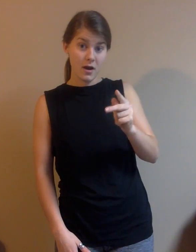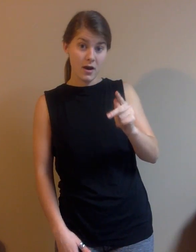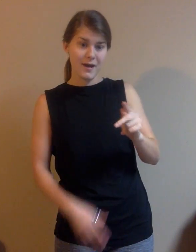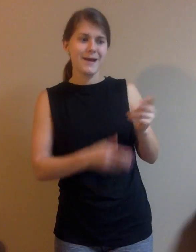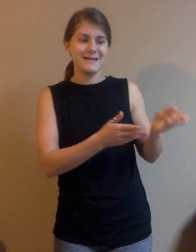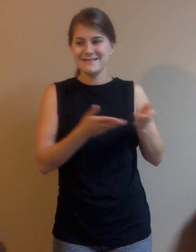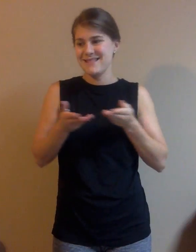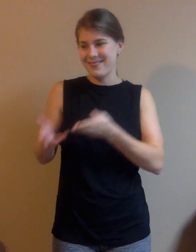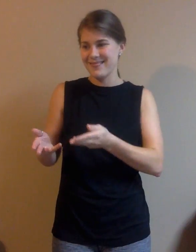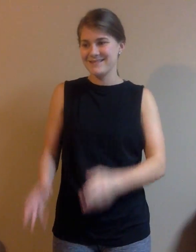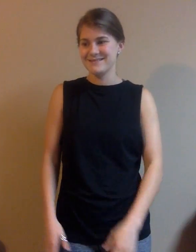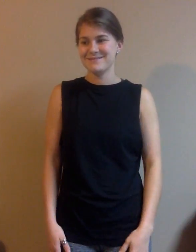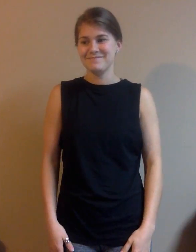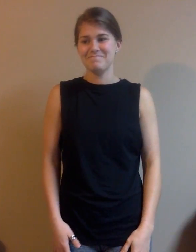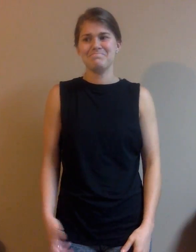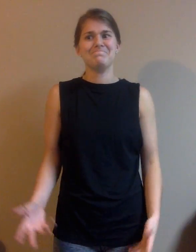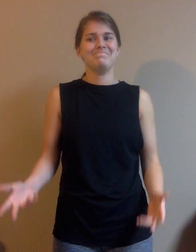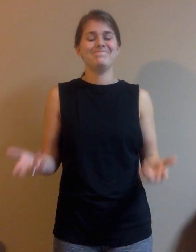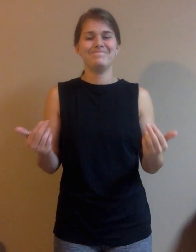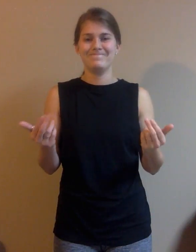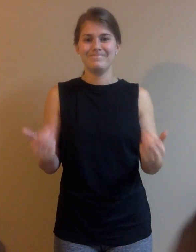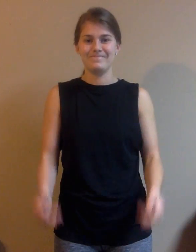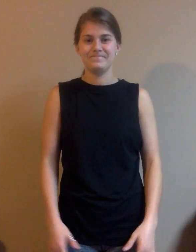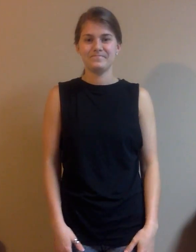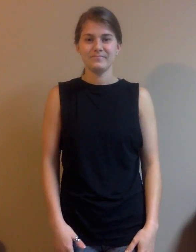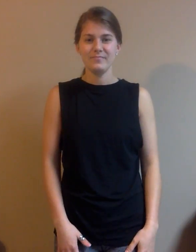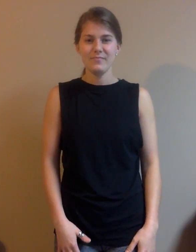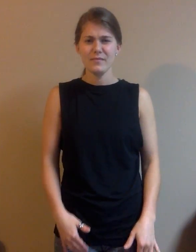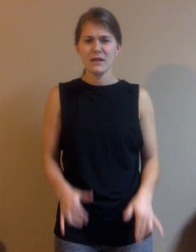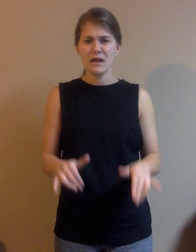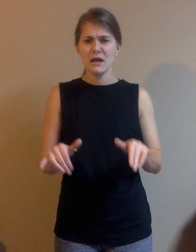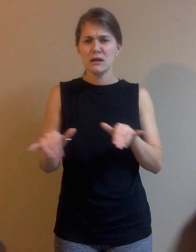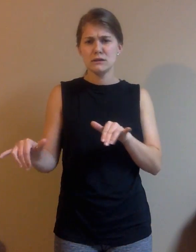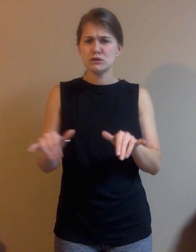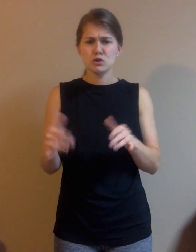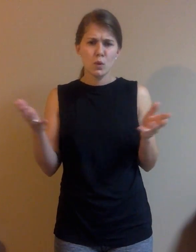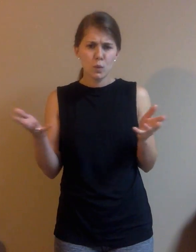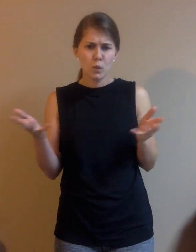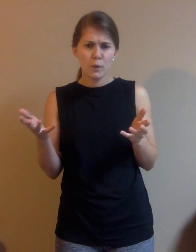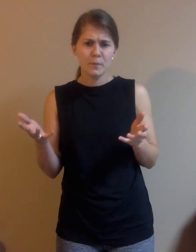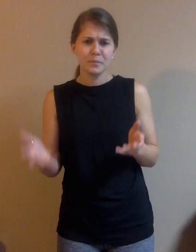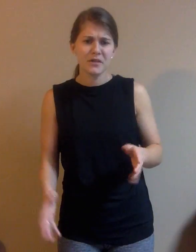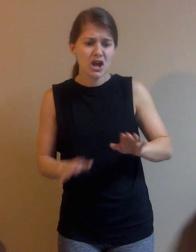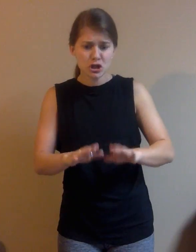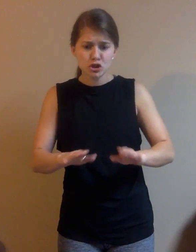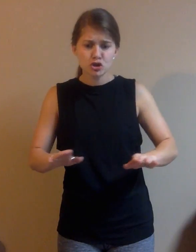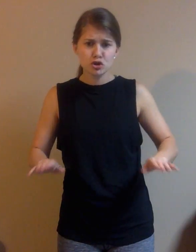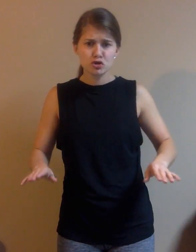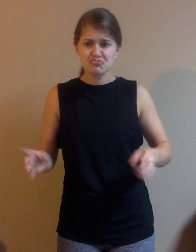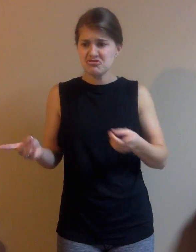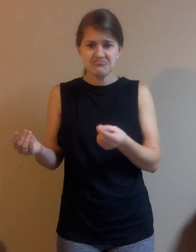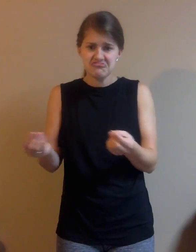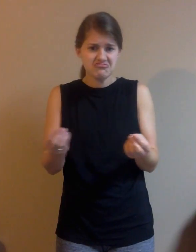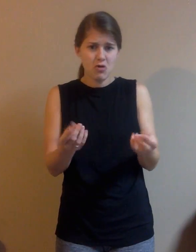laughs> What these things have in common, you see, is that kids will take a chance. You know, if they don't know, they'll have a go. Am I right? They're